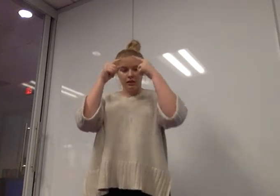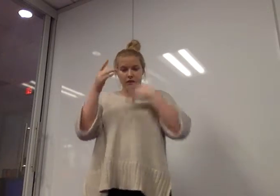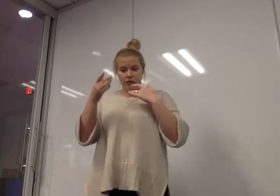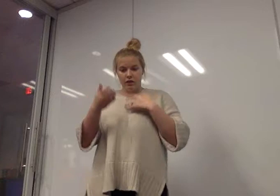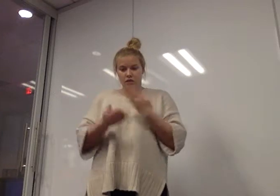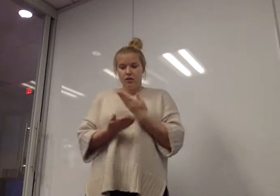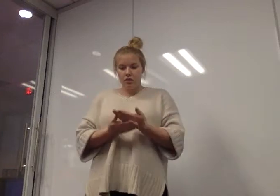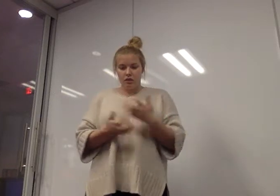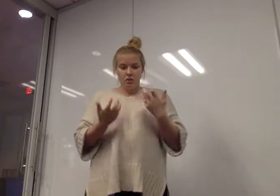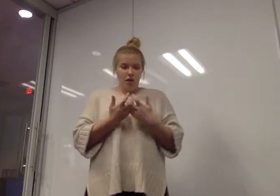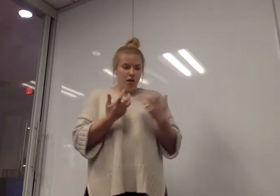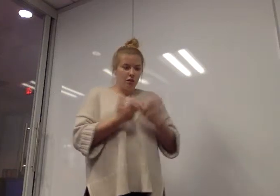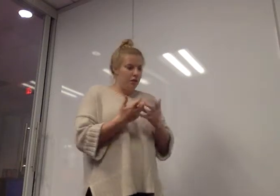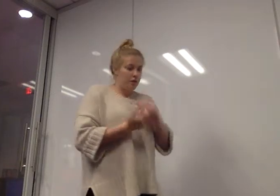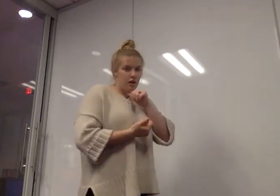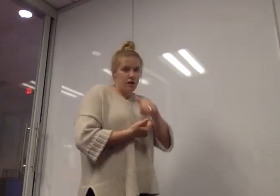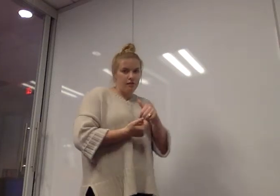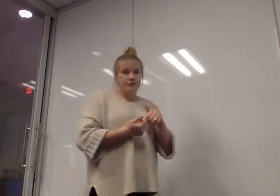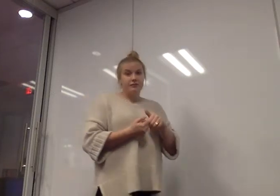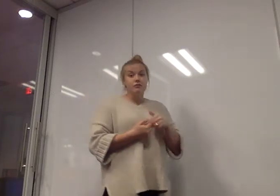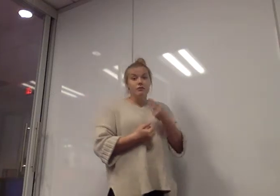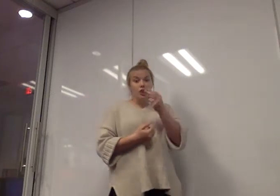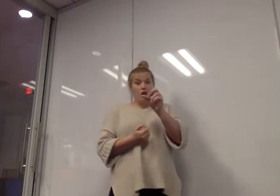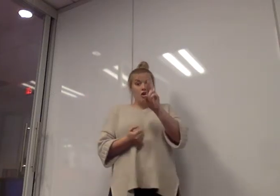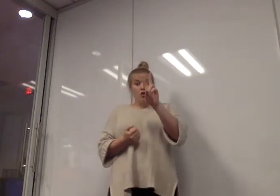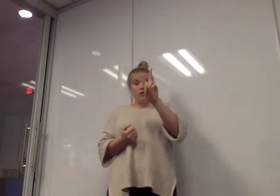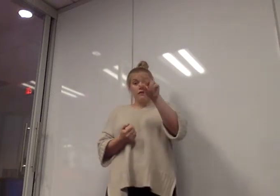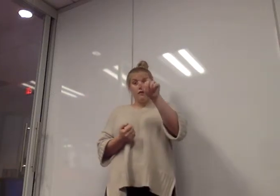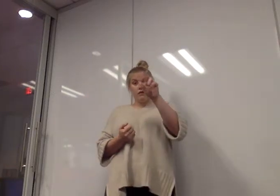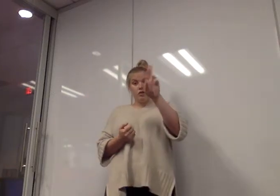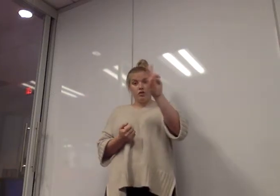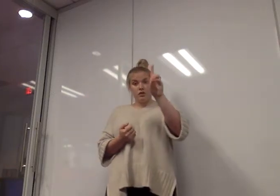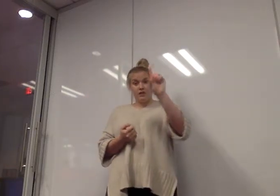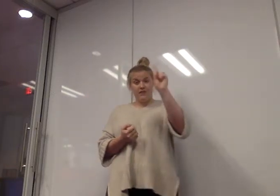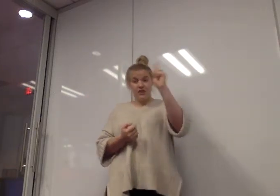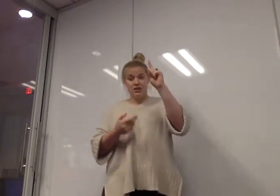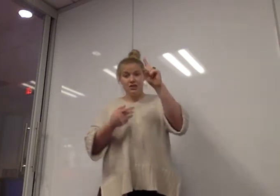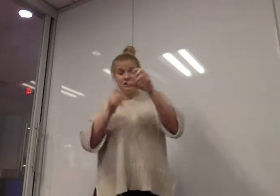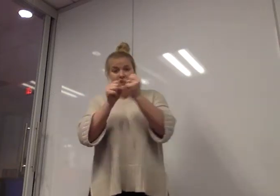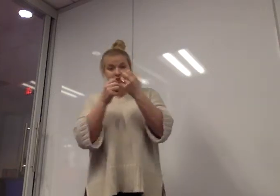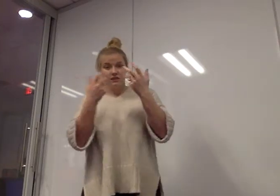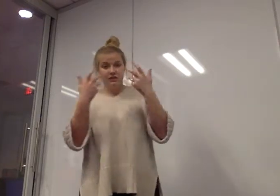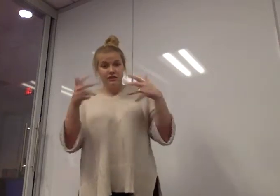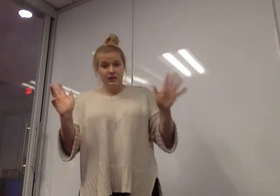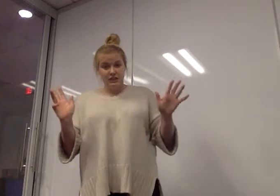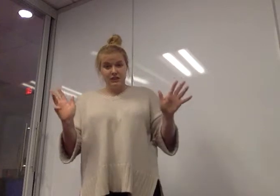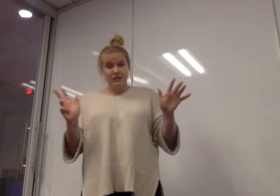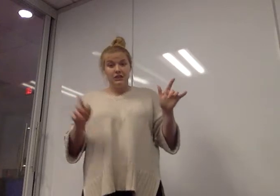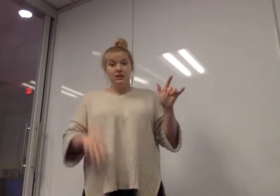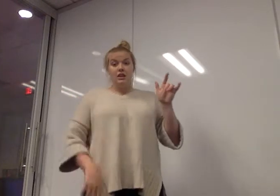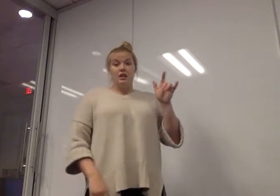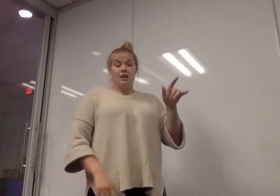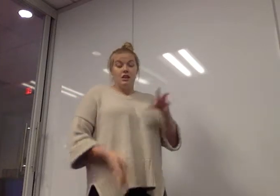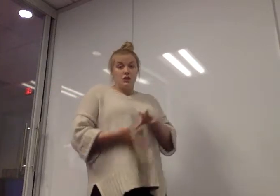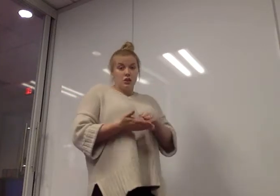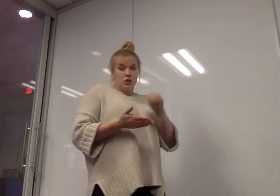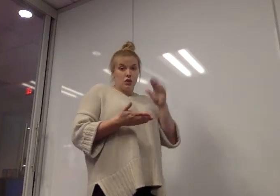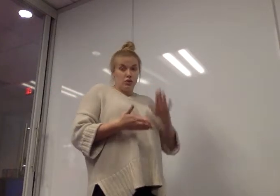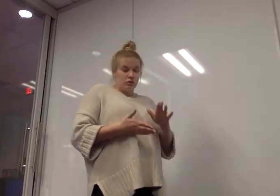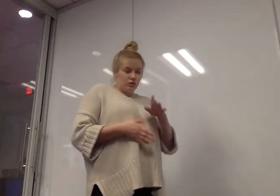So the end of my first year at Harvard, a student who had not talked in class the entire semester, who I had said,